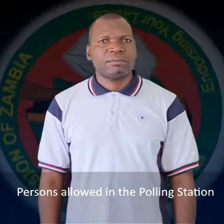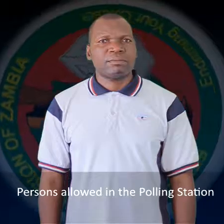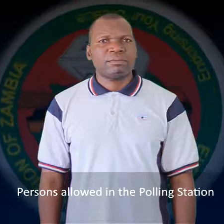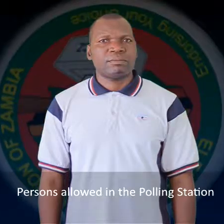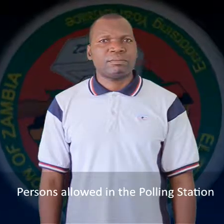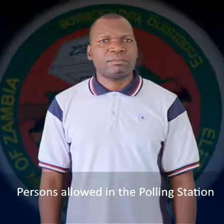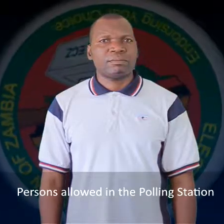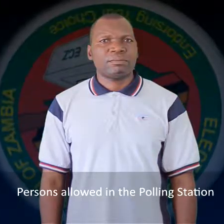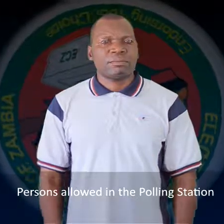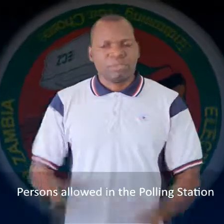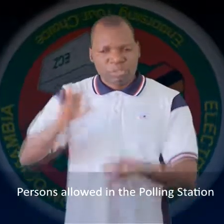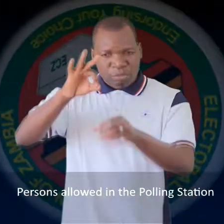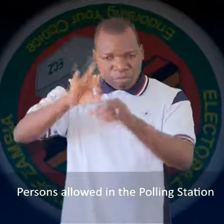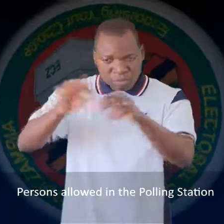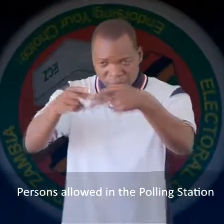Persons allowed in the polling station.